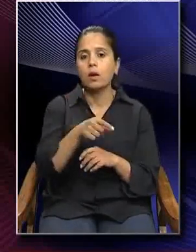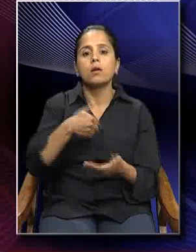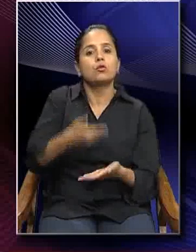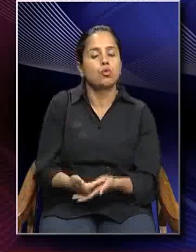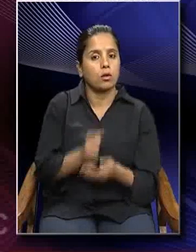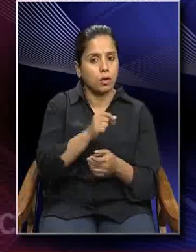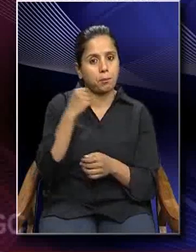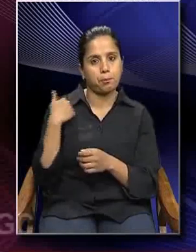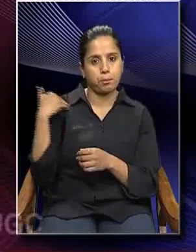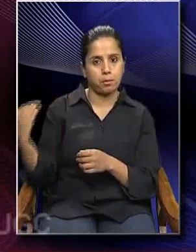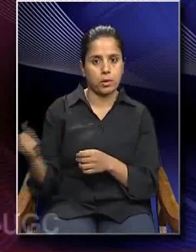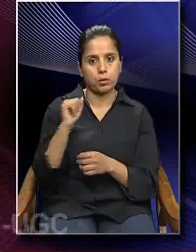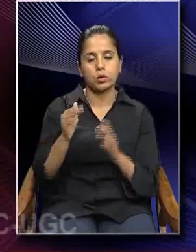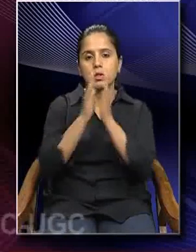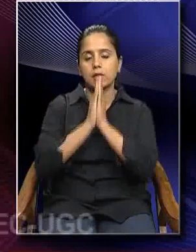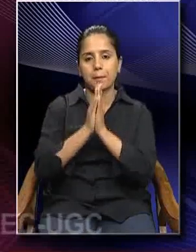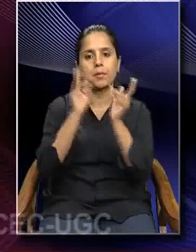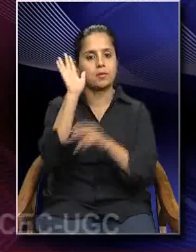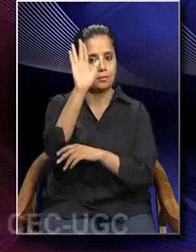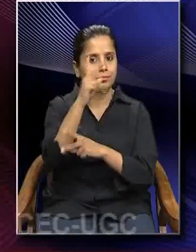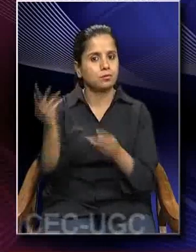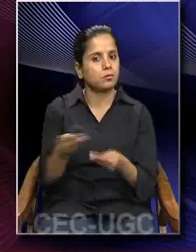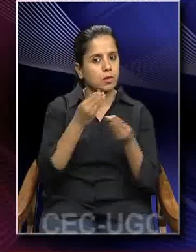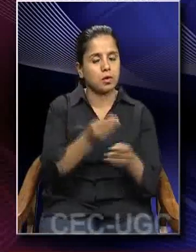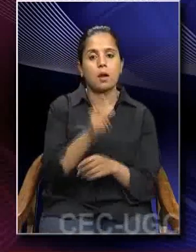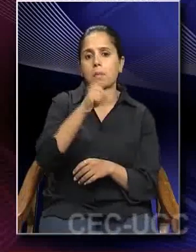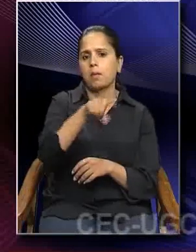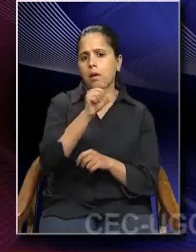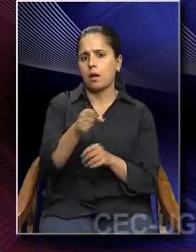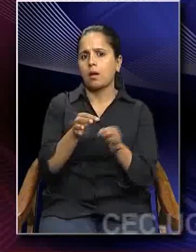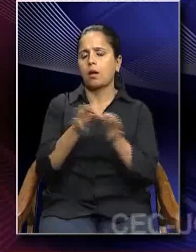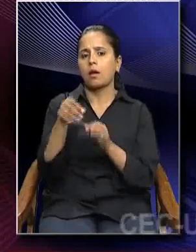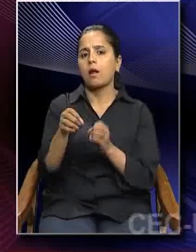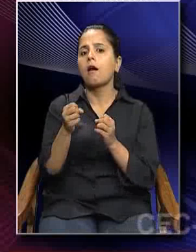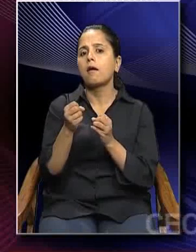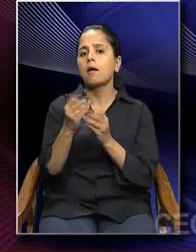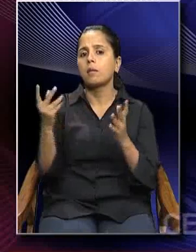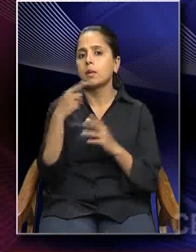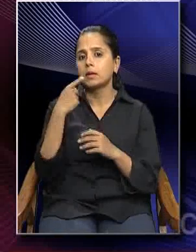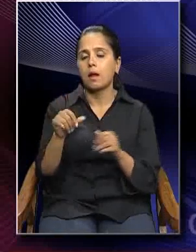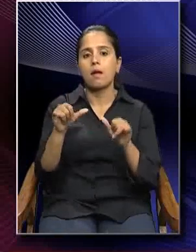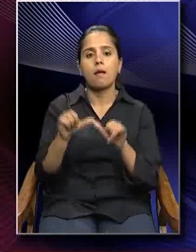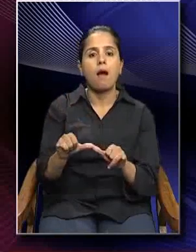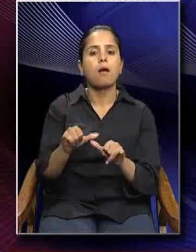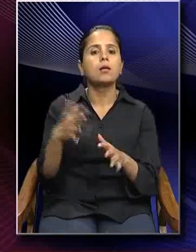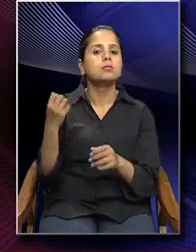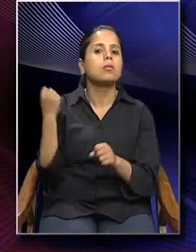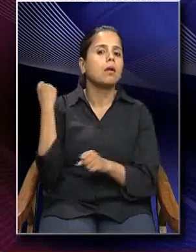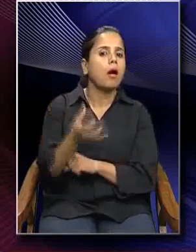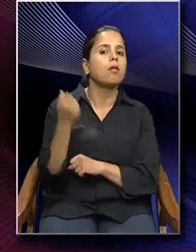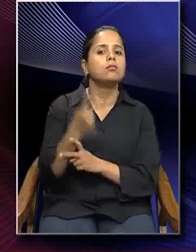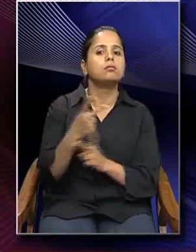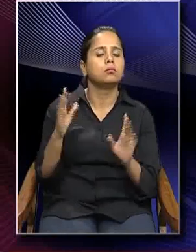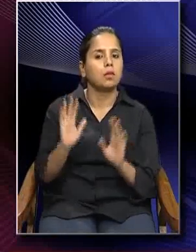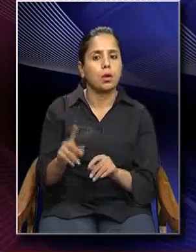brethren and the temples. And one can also mention a number of land grants that were